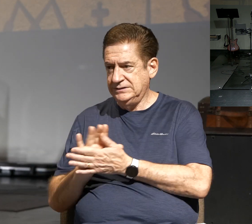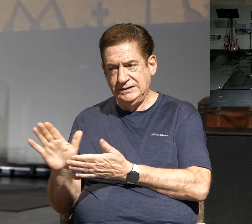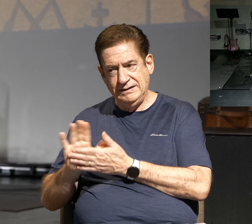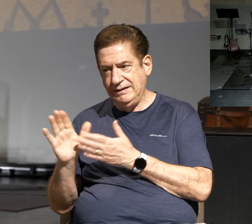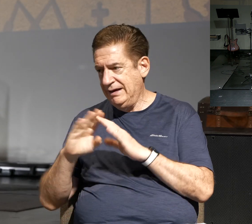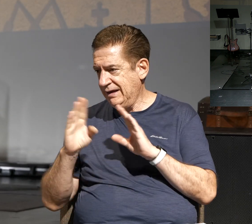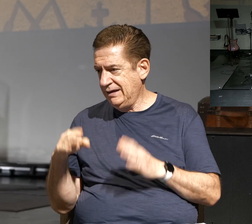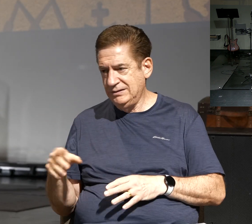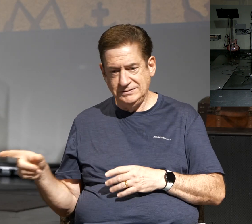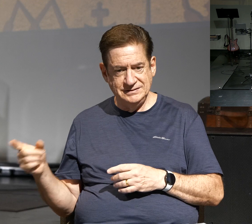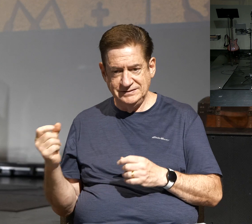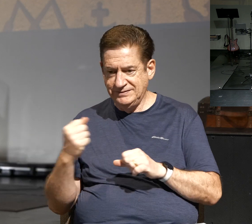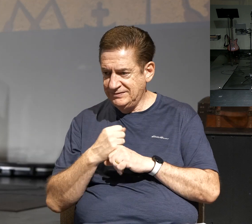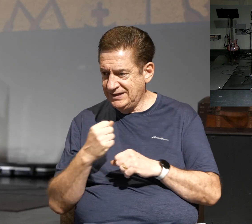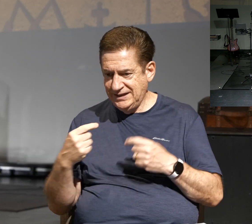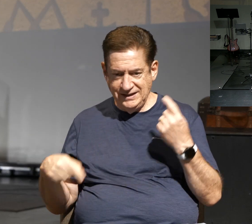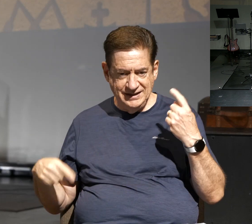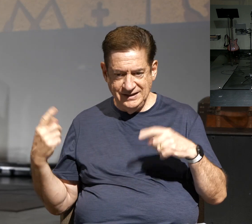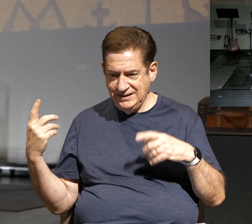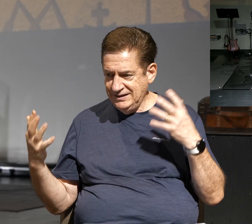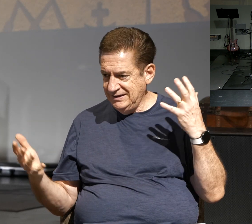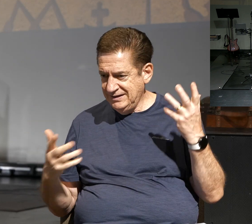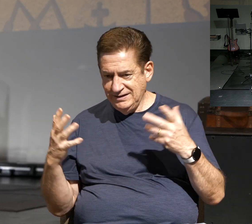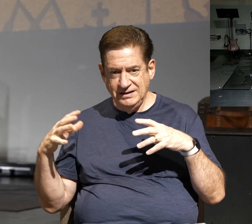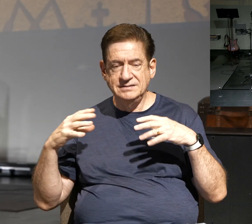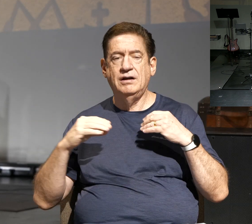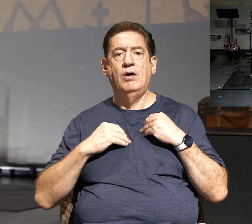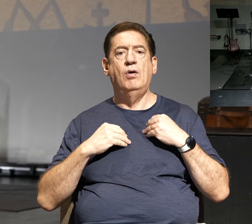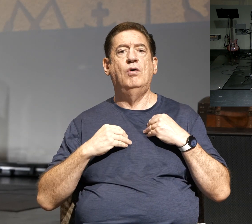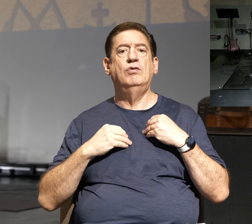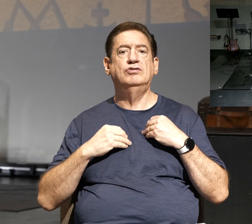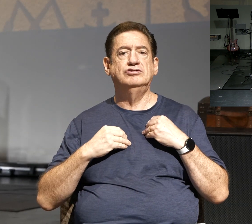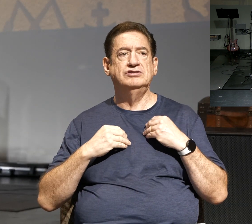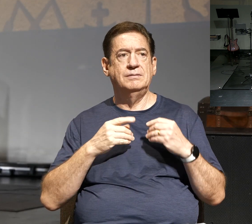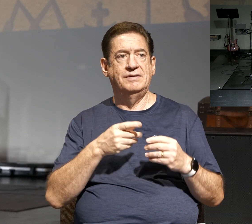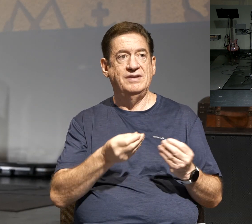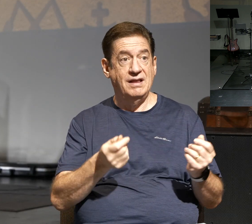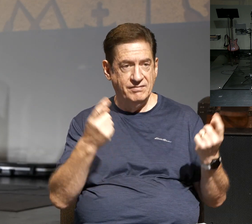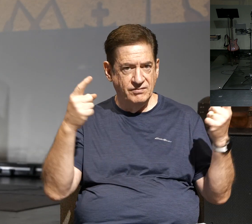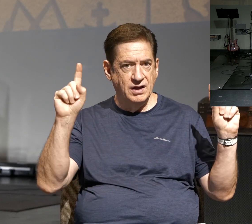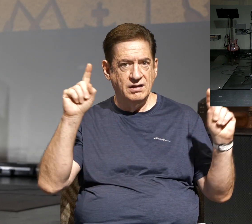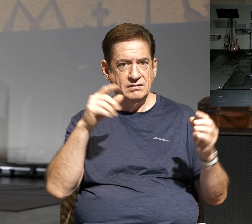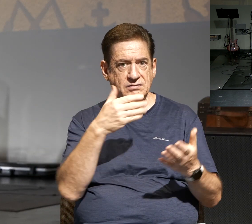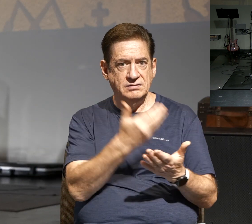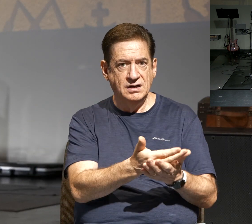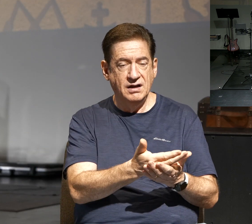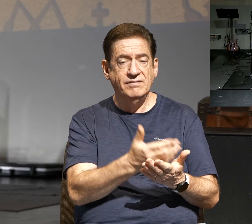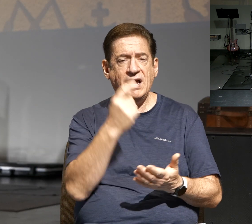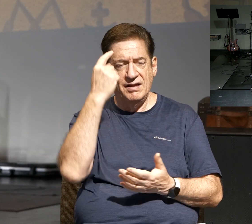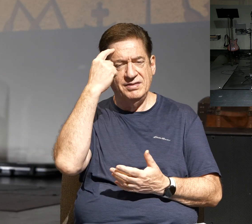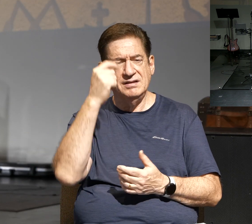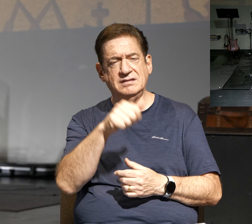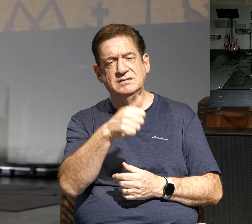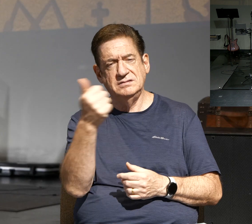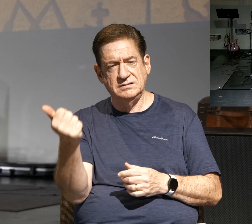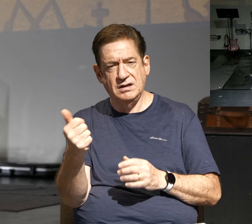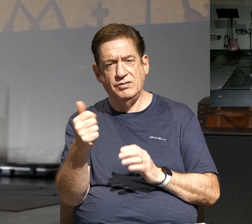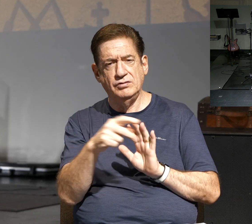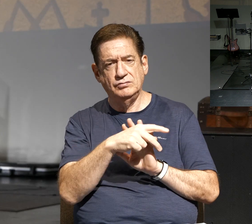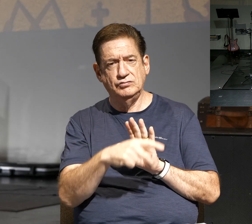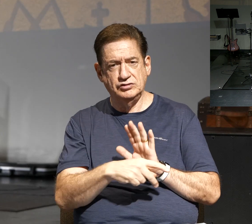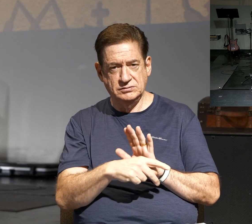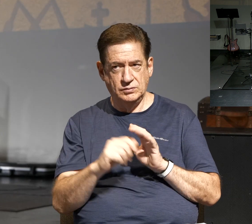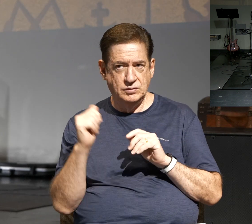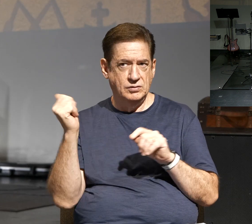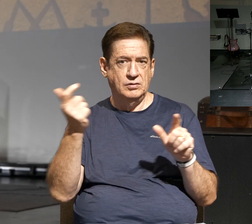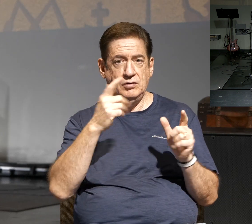some fighting and take ownership of the land. But man, they finally arrived. And I think there's another principle here that I think we can